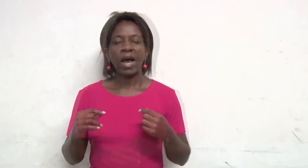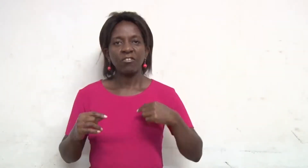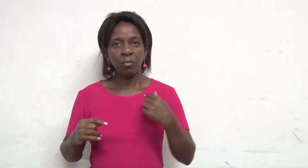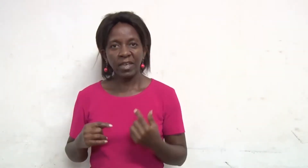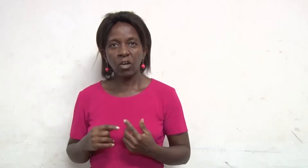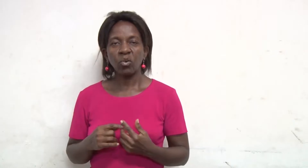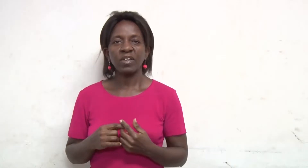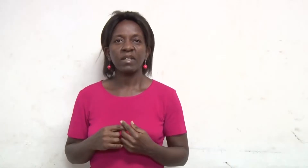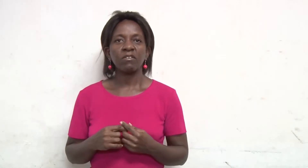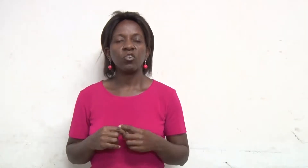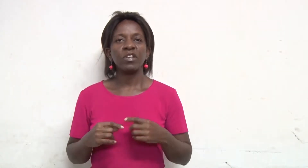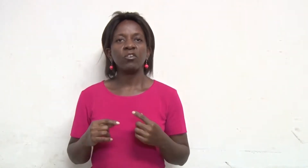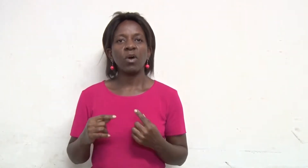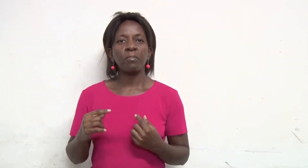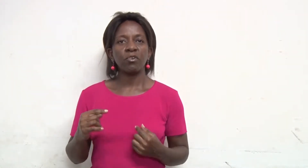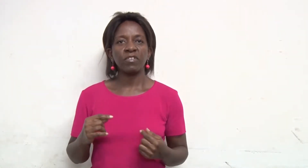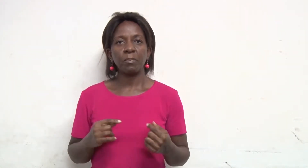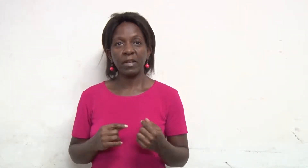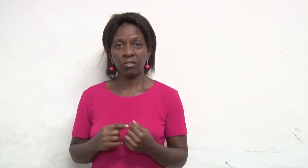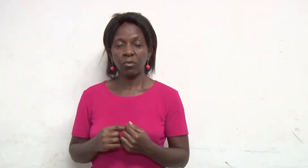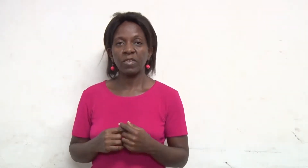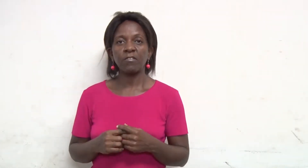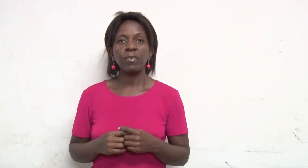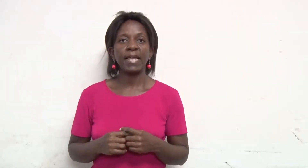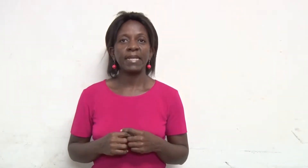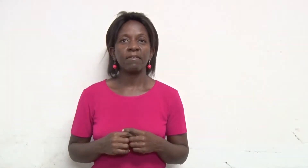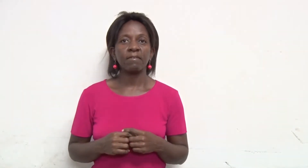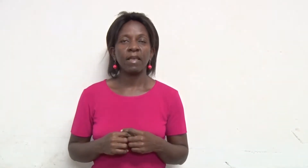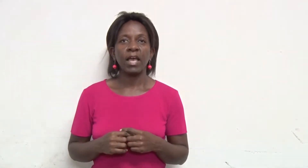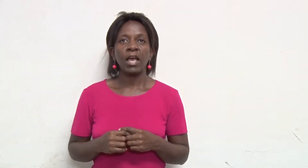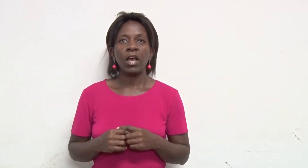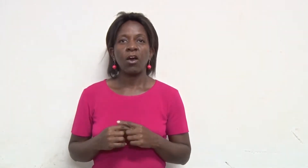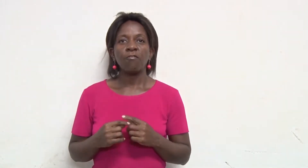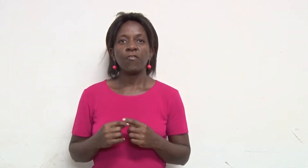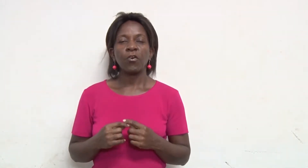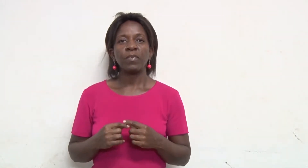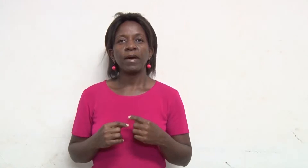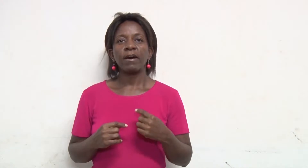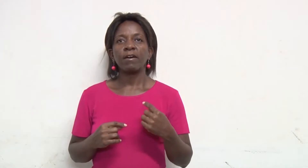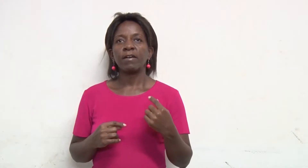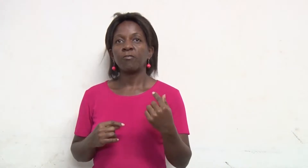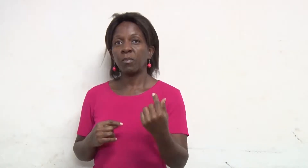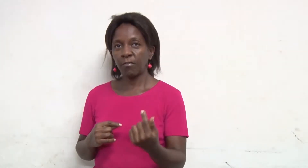as you're making contact, you need to approach the person with deaf blindness from the